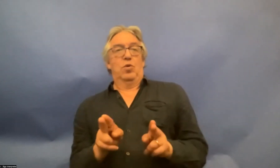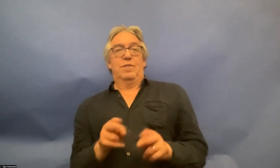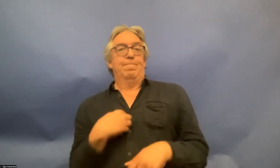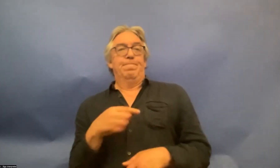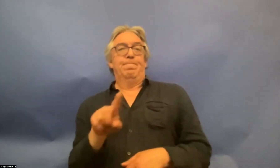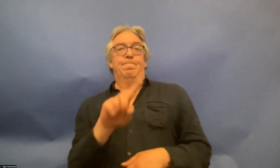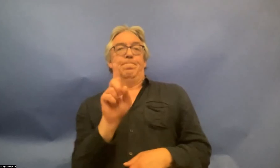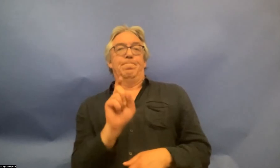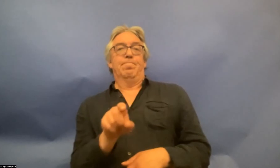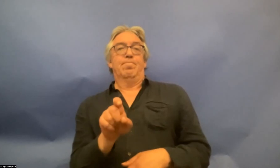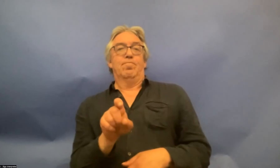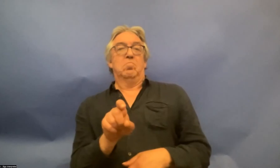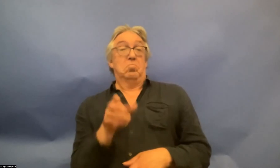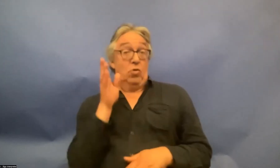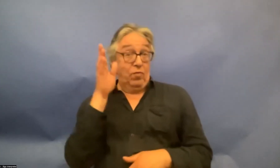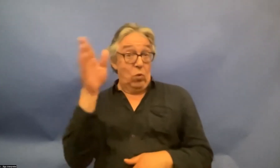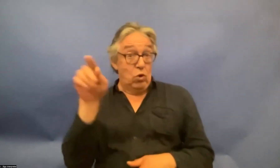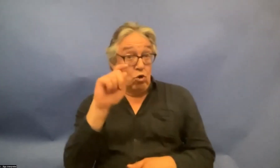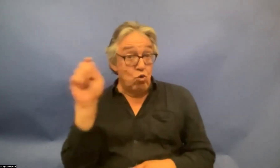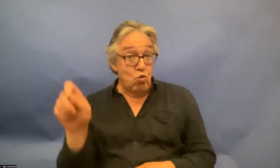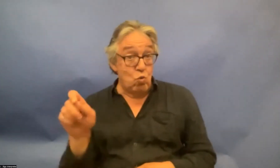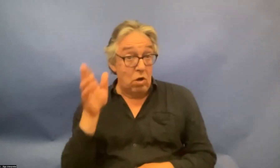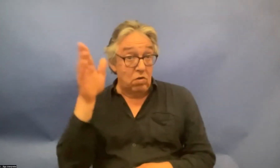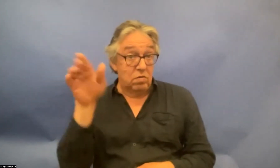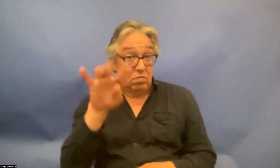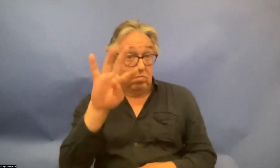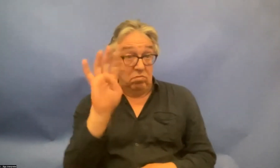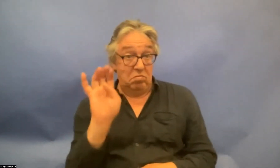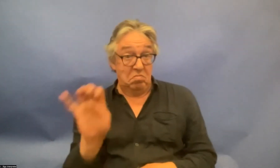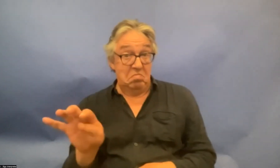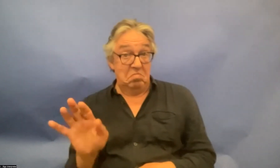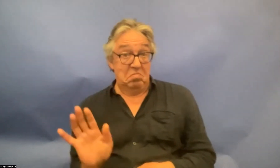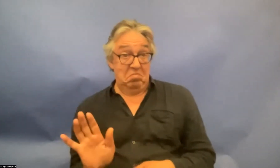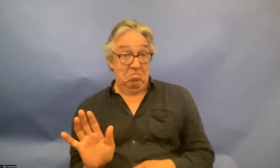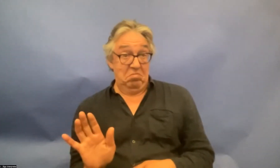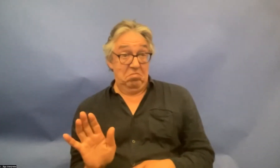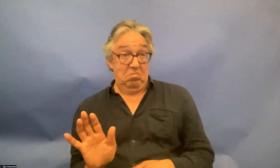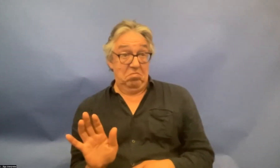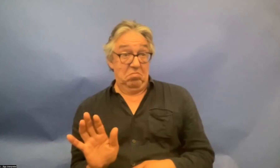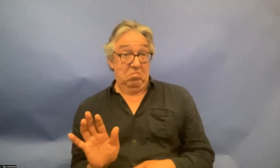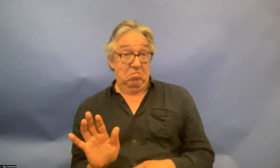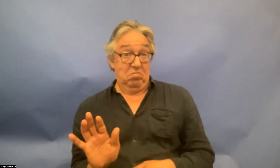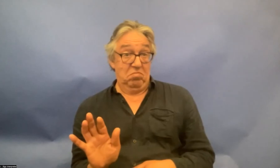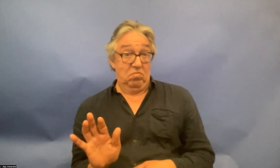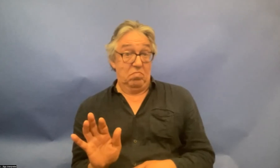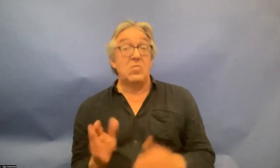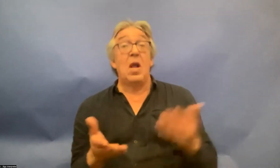Ukraine, I don't know. Now, maybe some of them, not our families, but some of them can be placed in institutions.